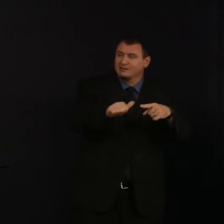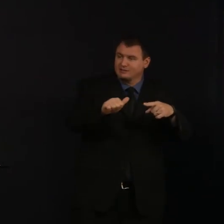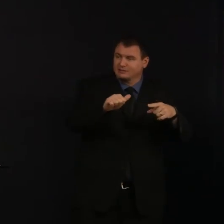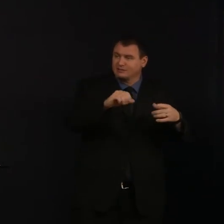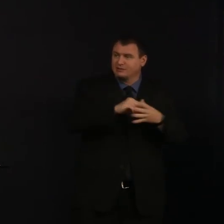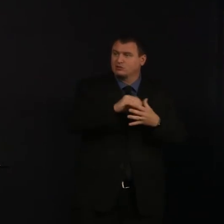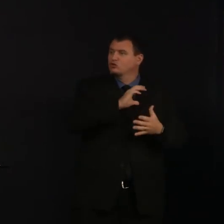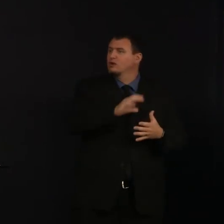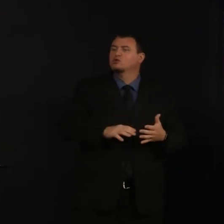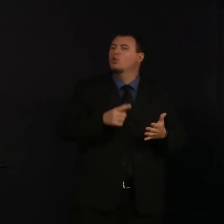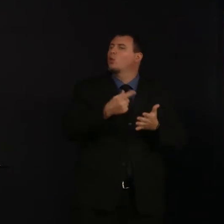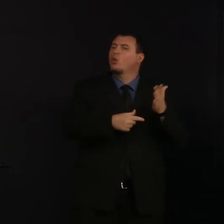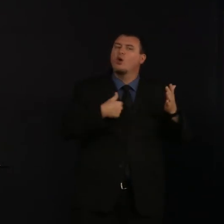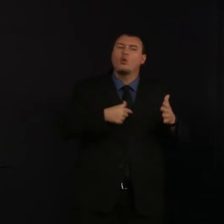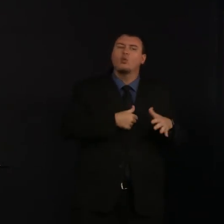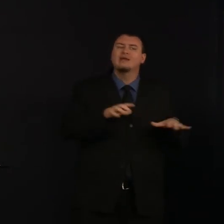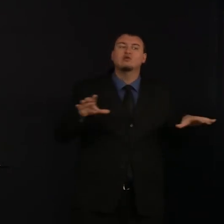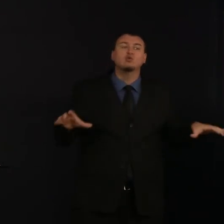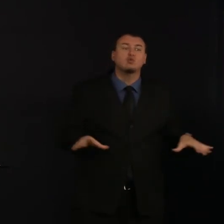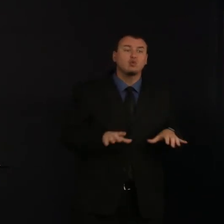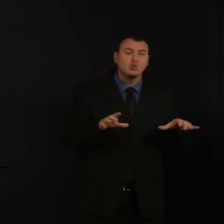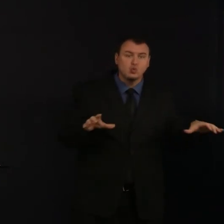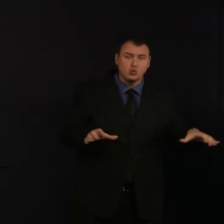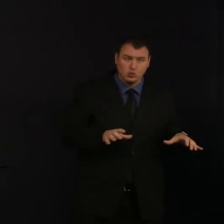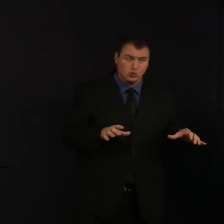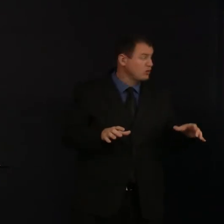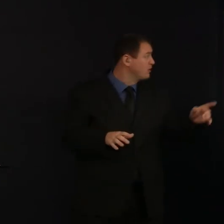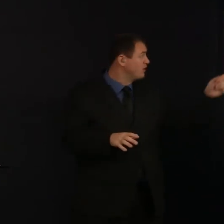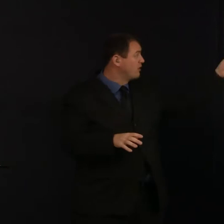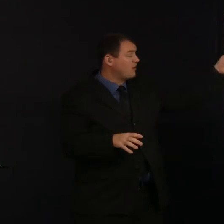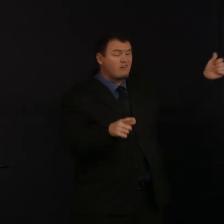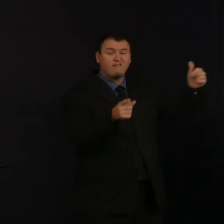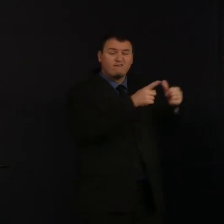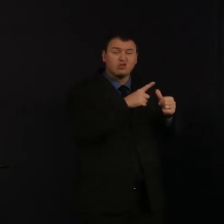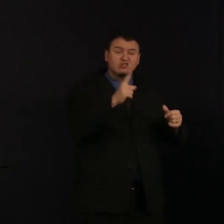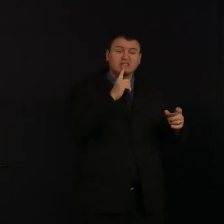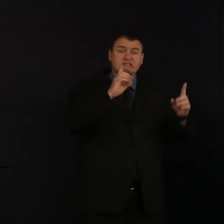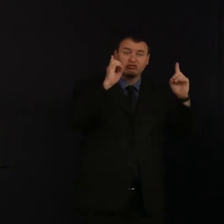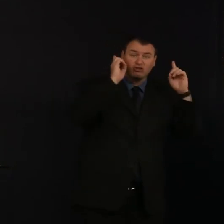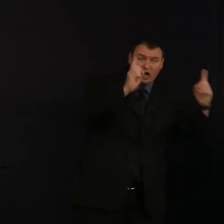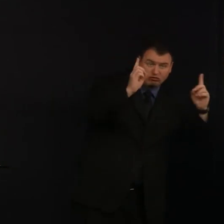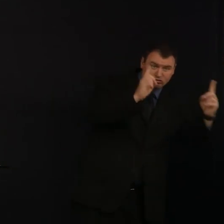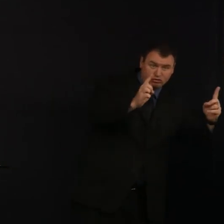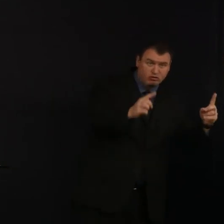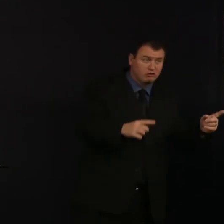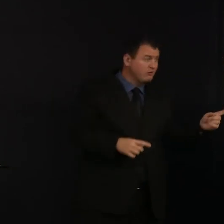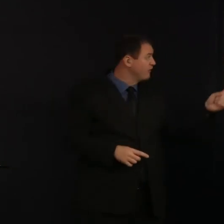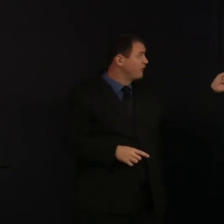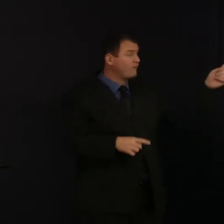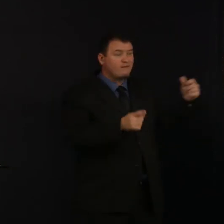how Jesus saved us, and second is our practice, what we do. First is about